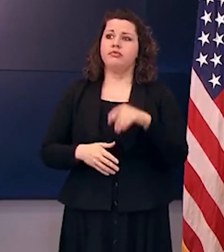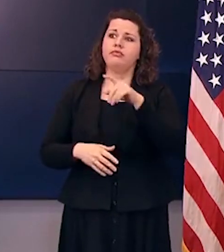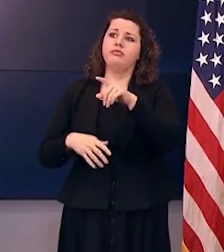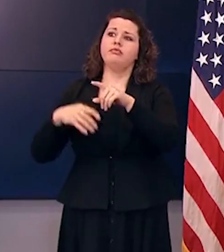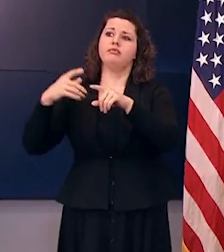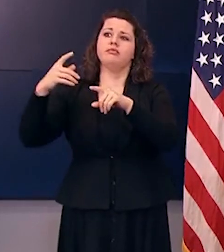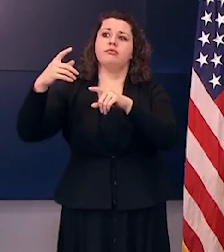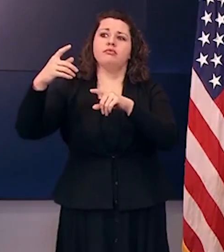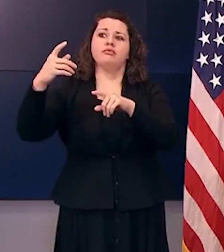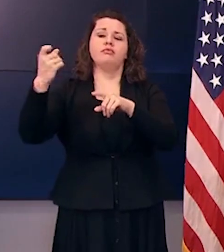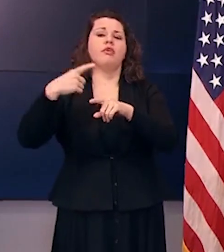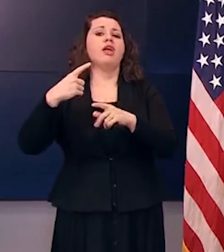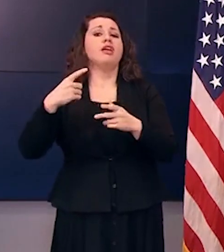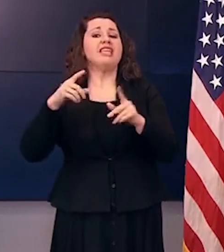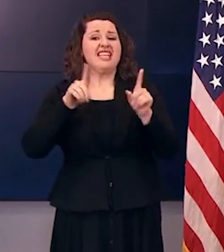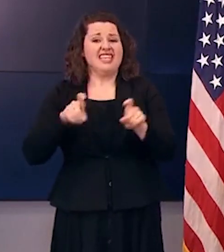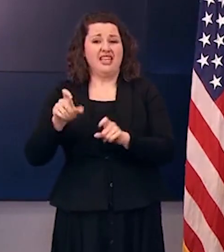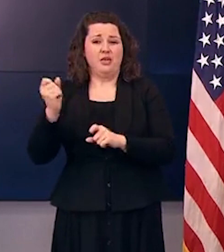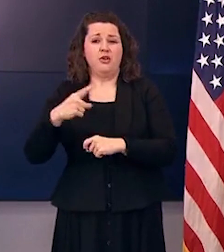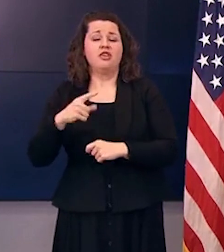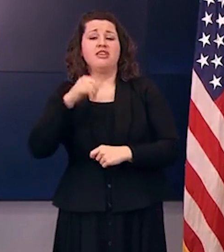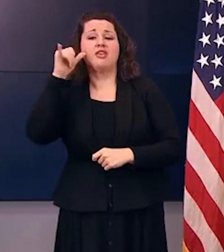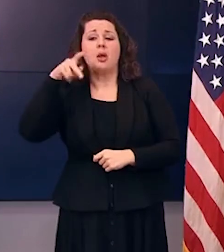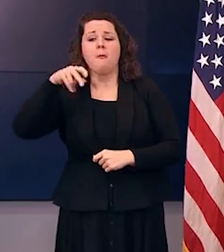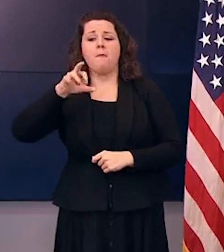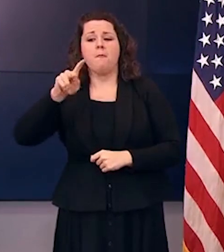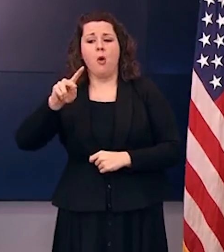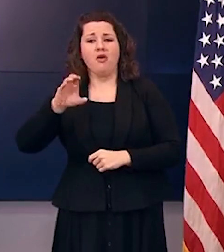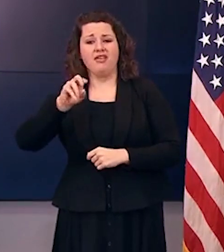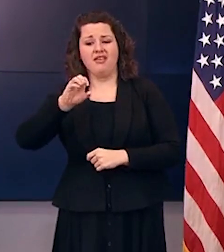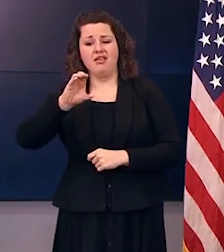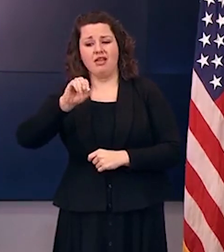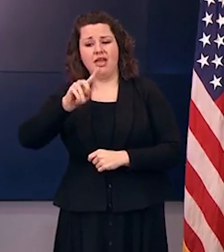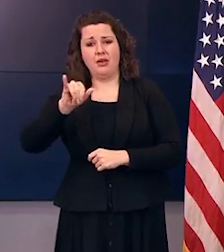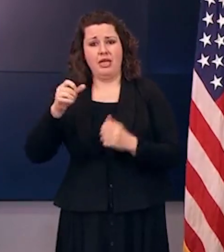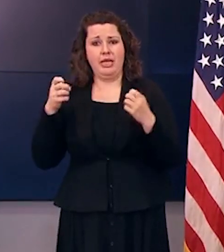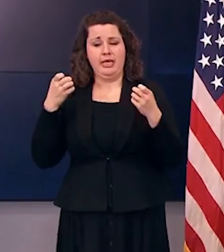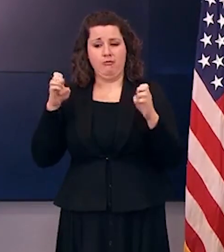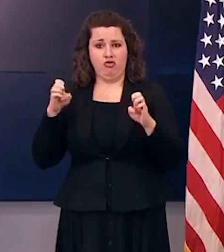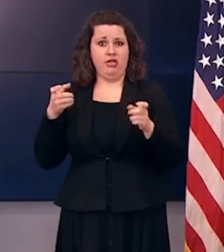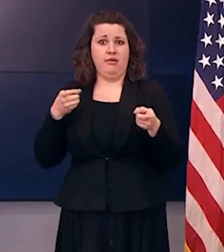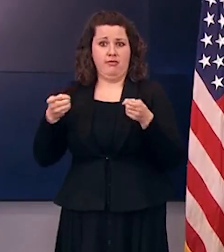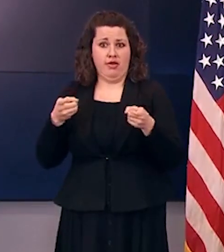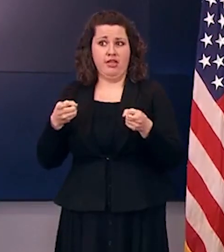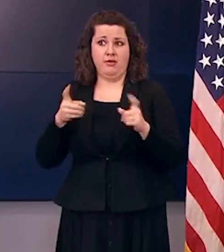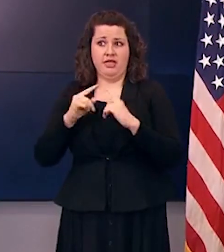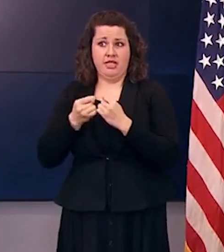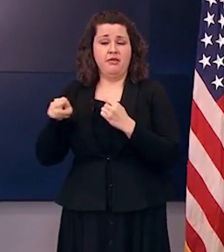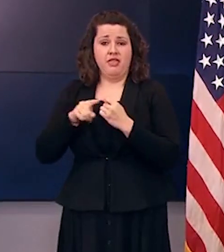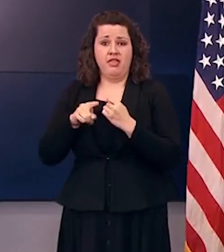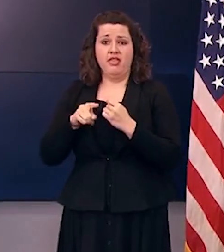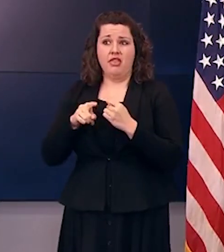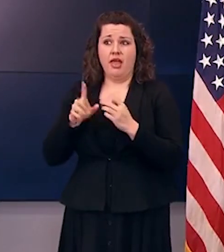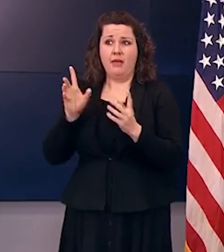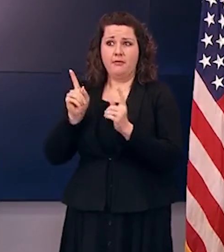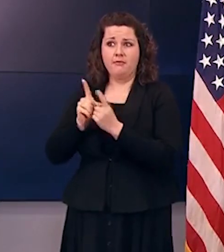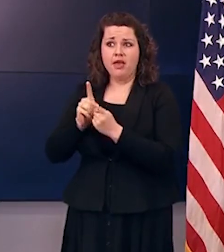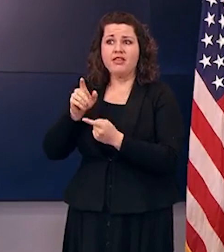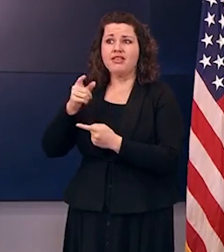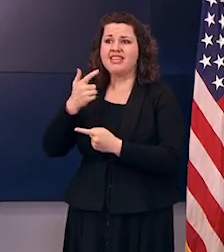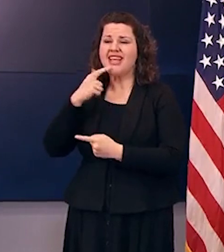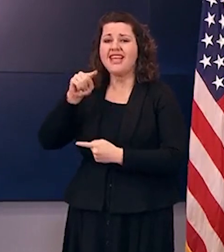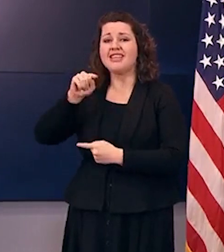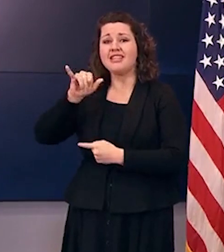testing questions. Yesterday, the Polk County Emergency Management Group met, and they're saying that the Tyson plant in Perry is not